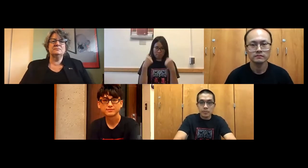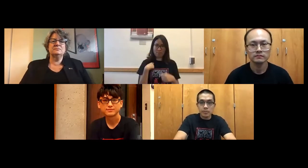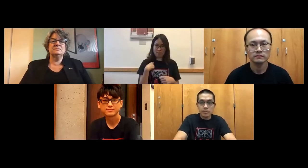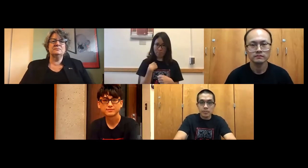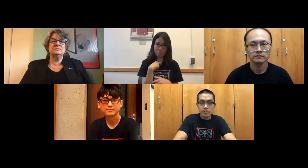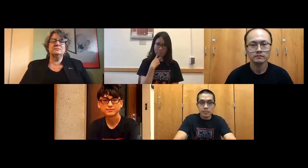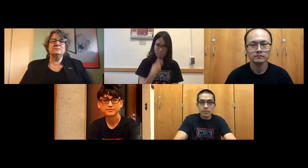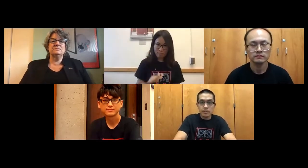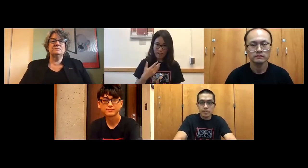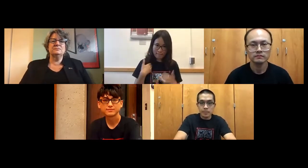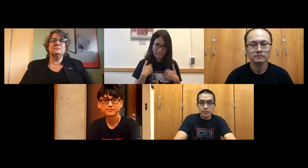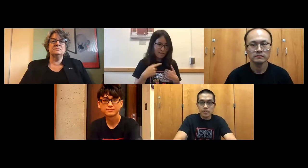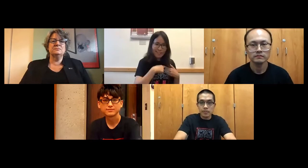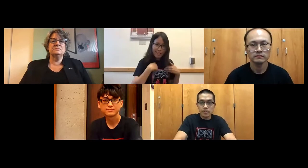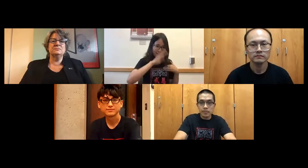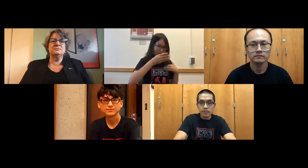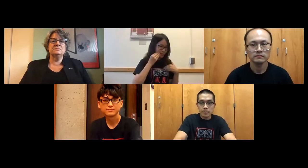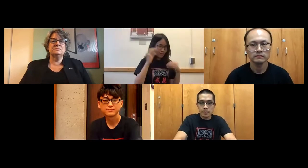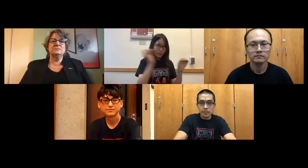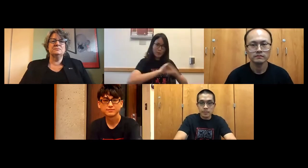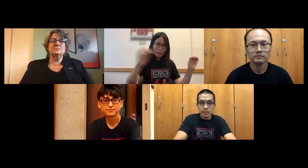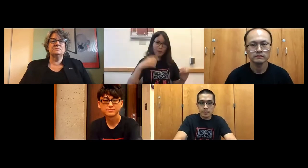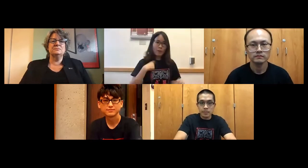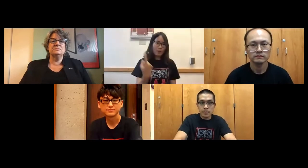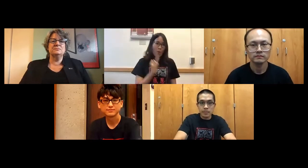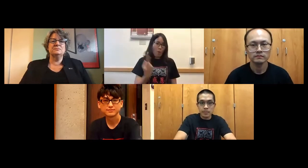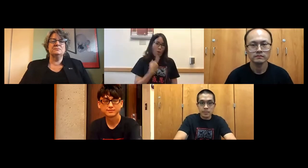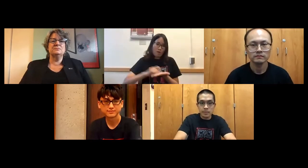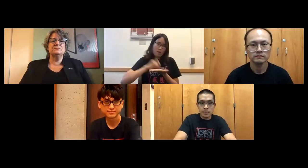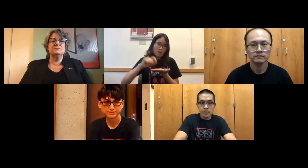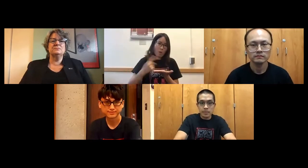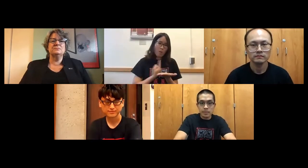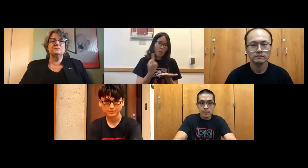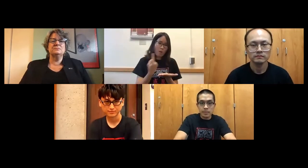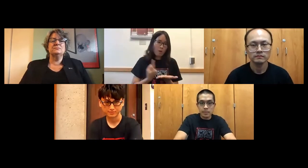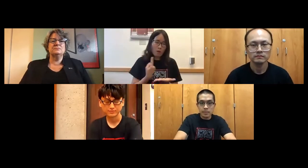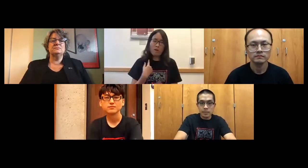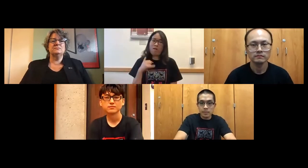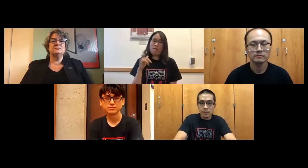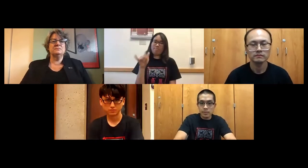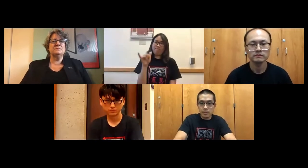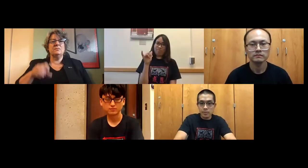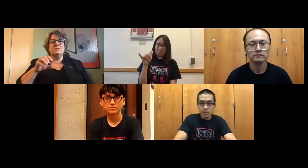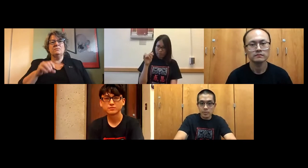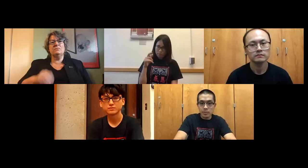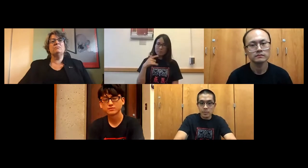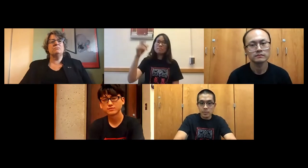And it was easy for me to be able to access language. I had a voice where I had no voice before. Before, I had always been very lonely